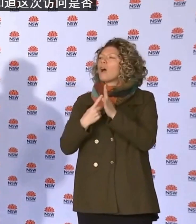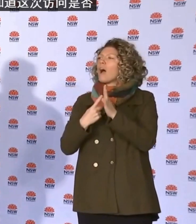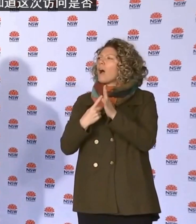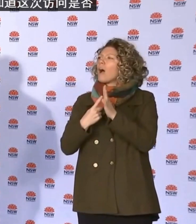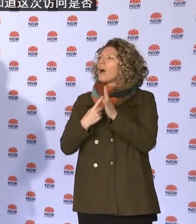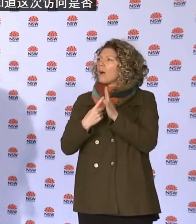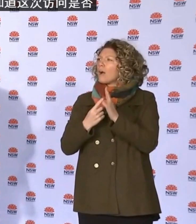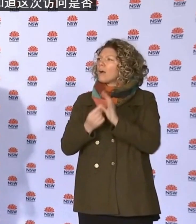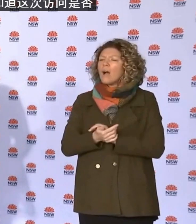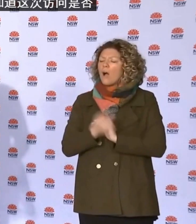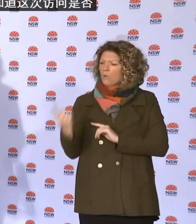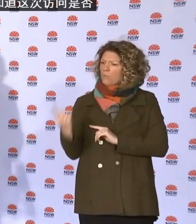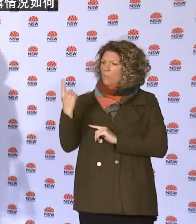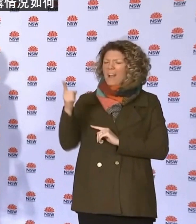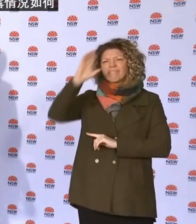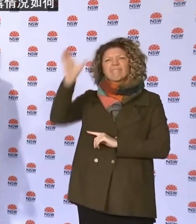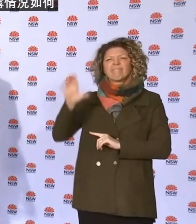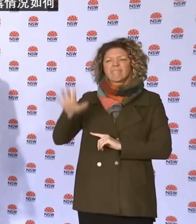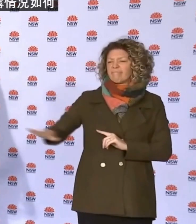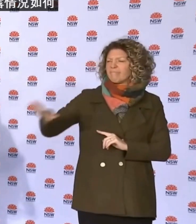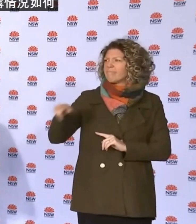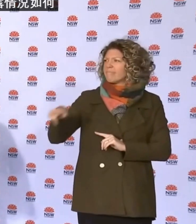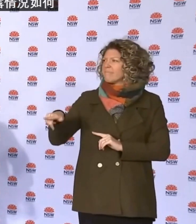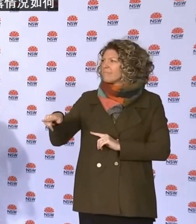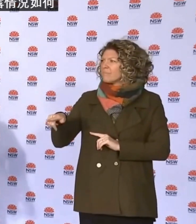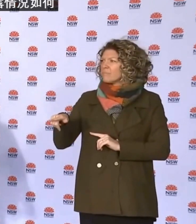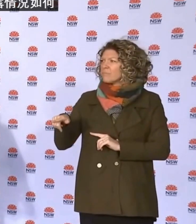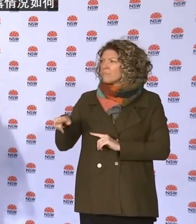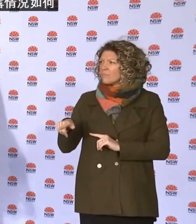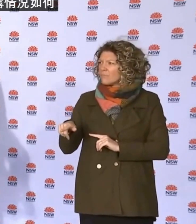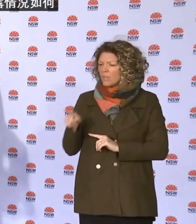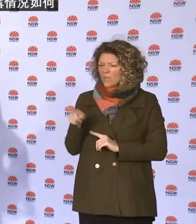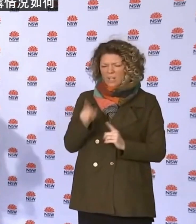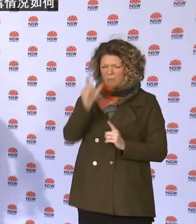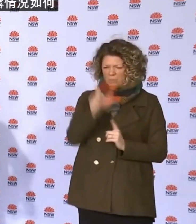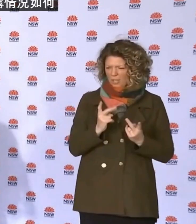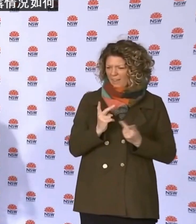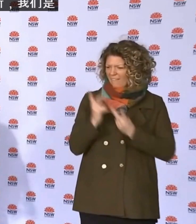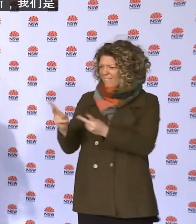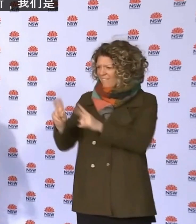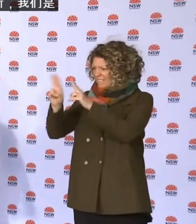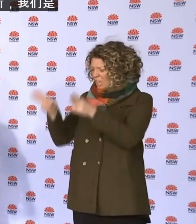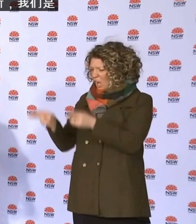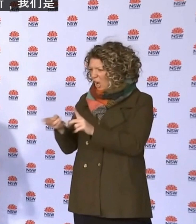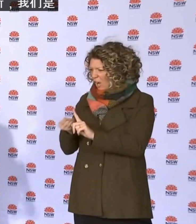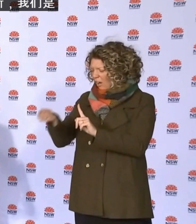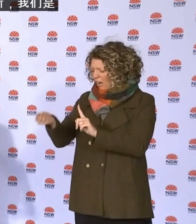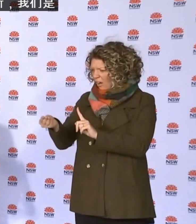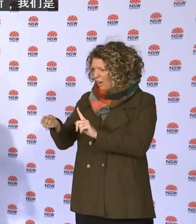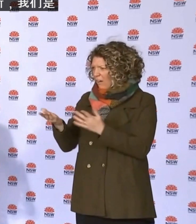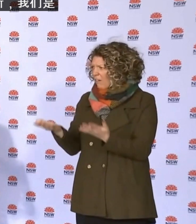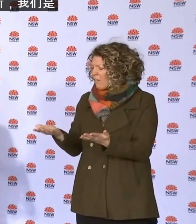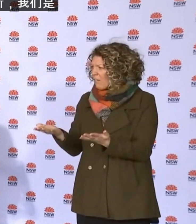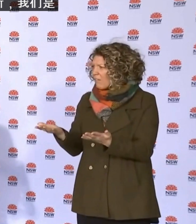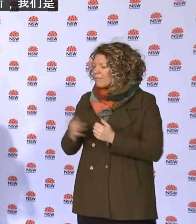Chant can... We just want to know whether the visit to the private residence was legitimate and what the exposure is like to that community this time. We will